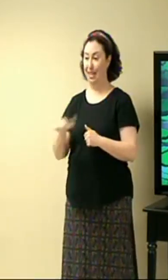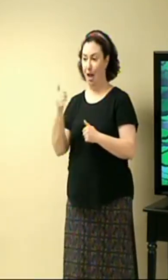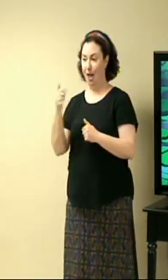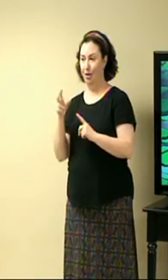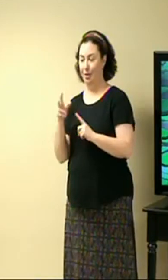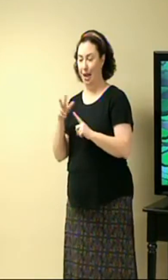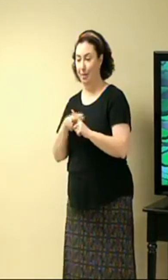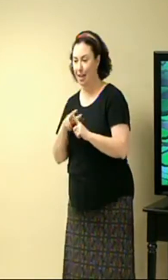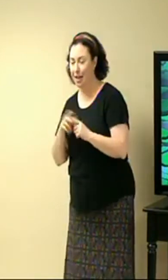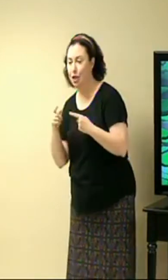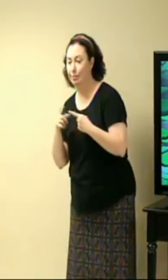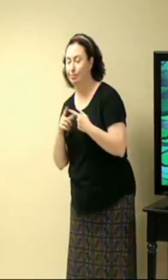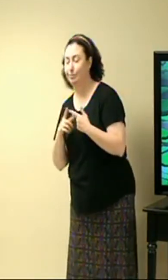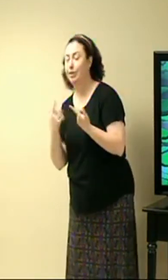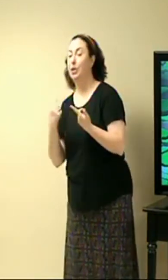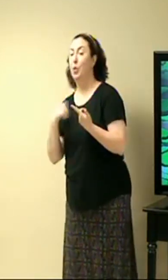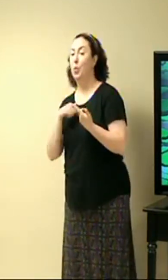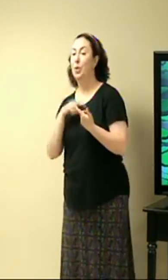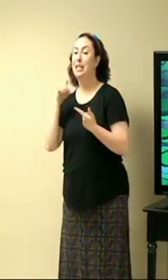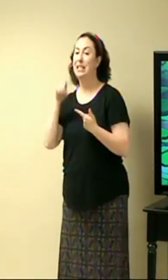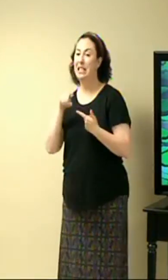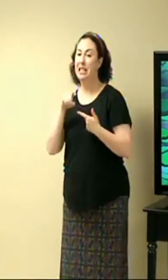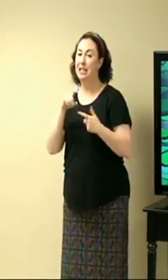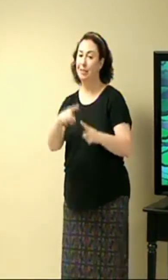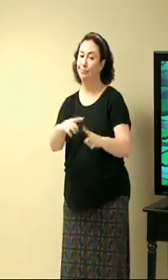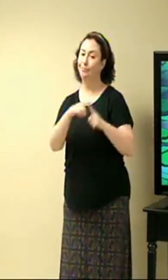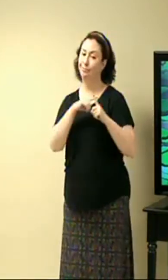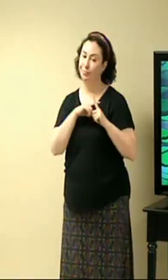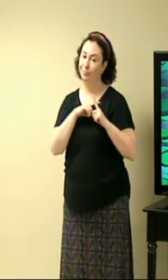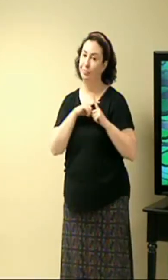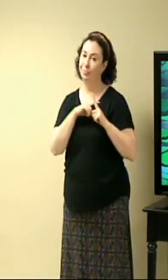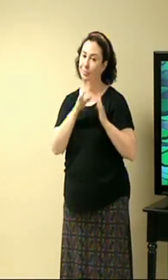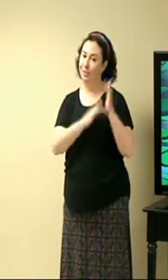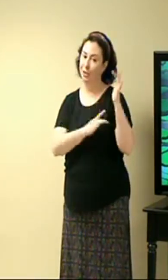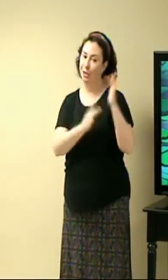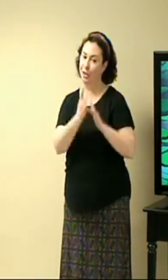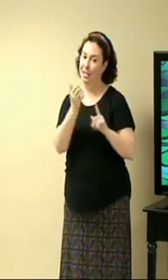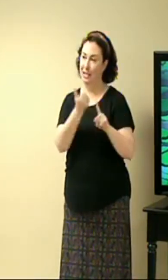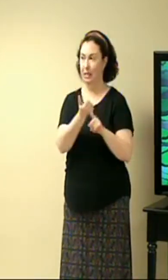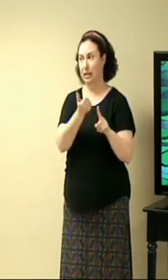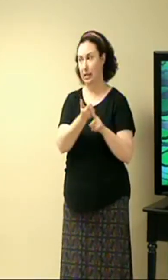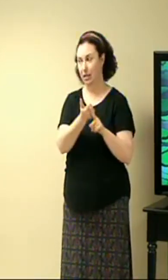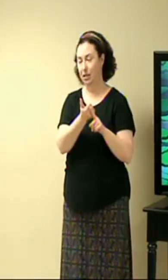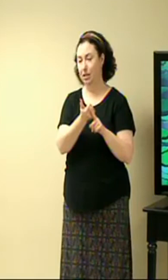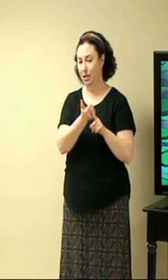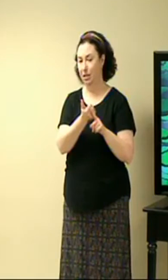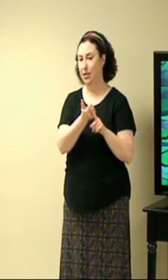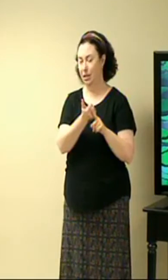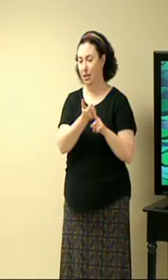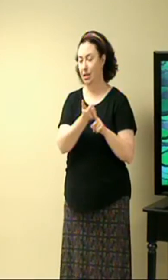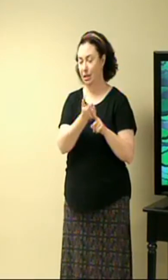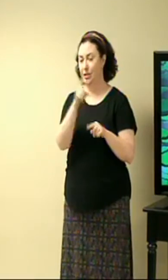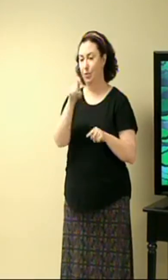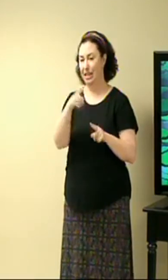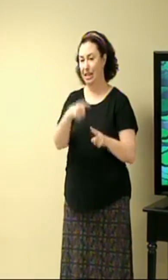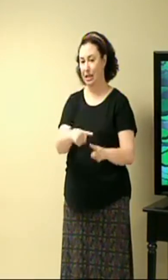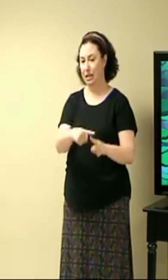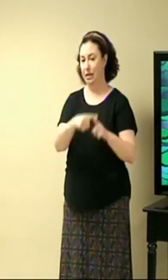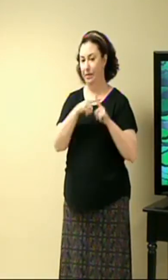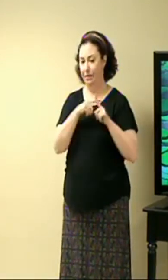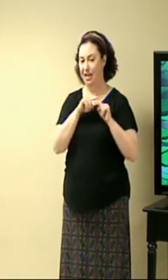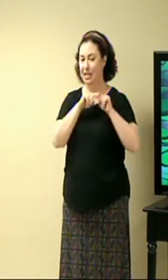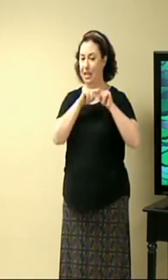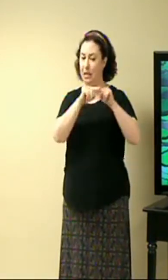My second application is this. I need to place my faith in Jesus. I need to place my faith in